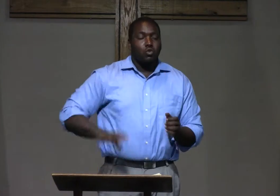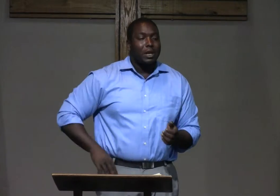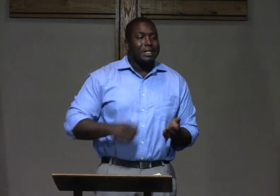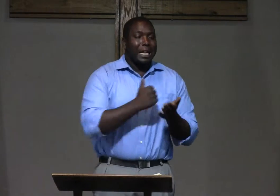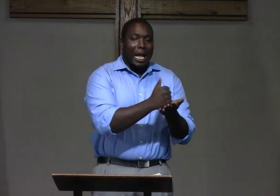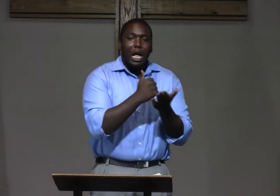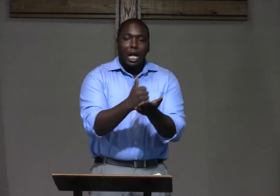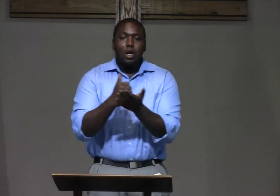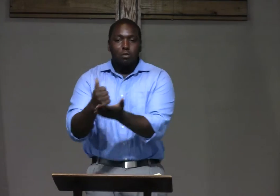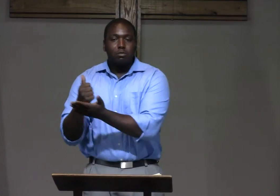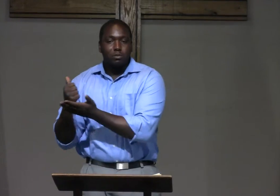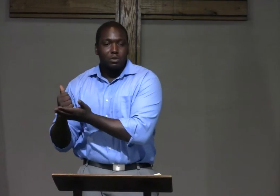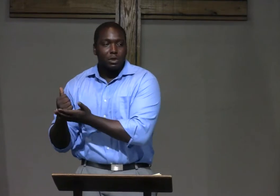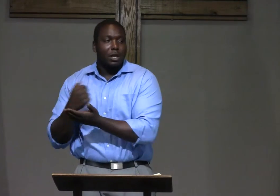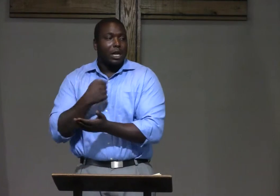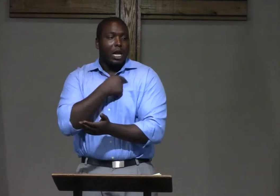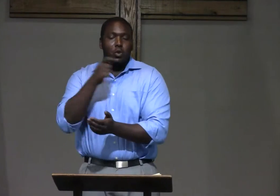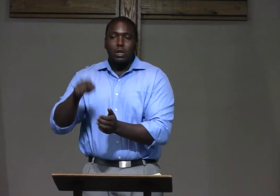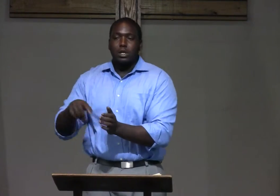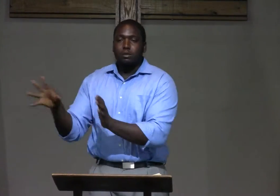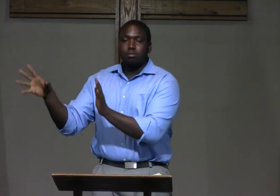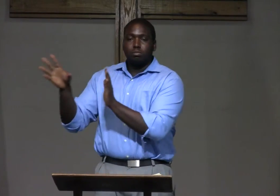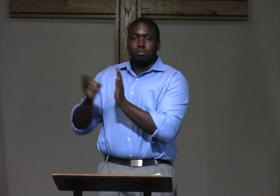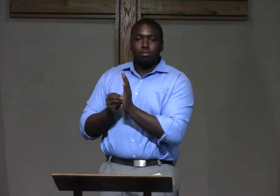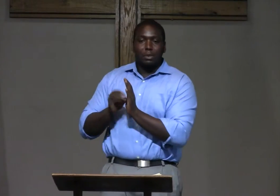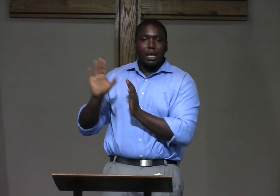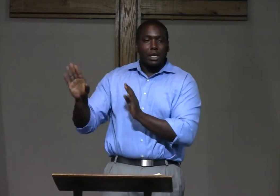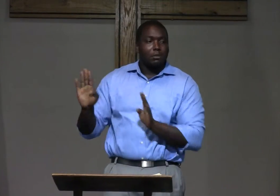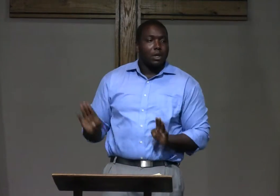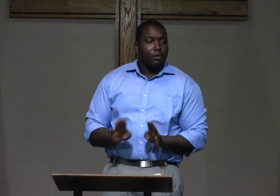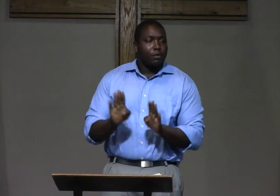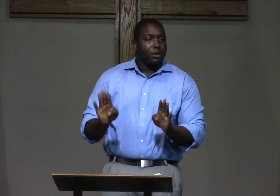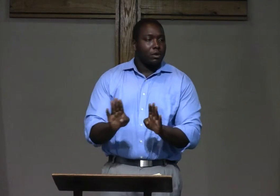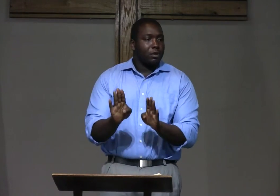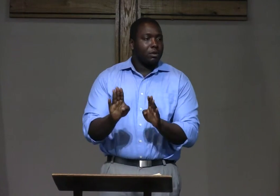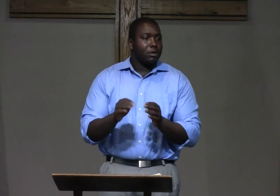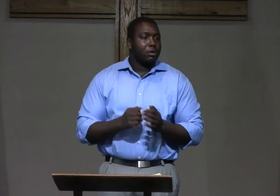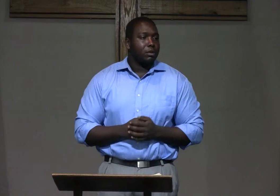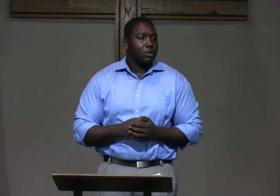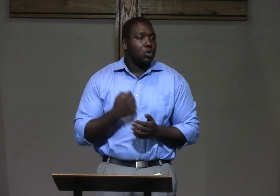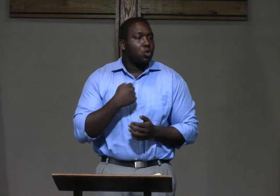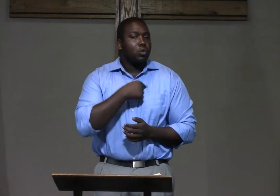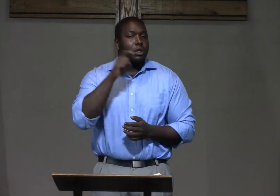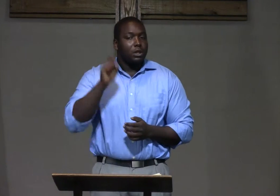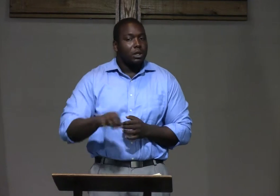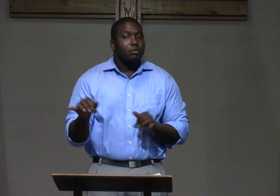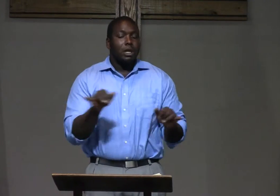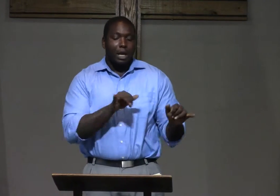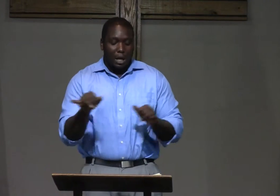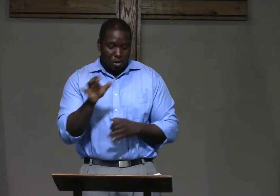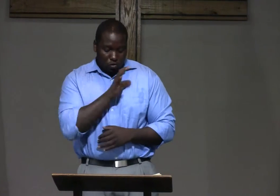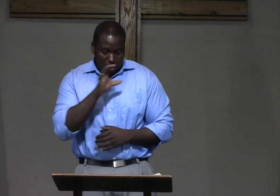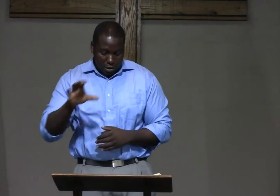Now that does not mean we should not do good works. Christ blesses our works, and he does when we do them for him. We need to be Christ-like